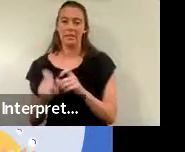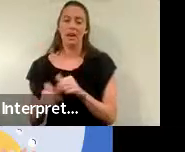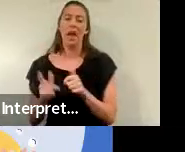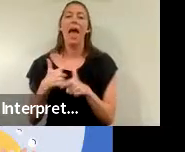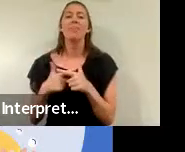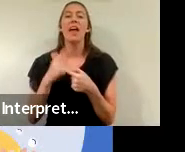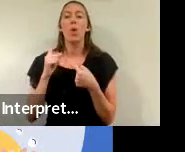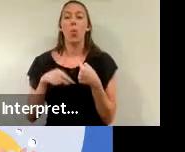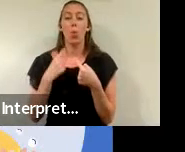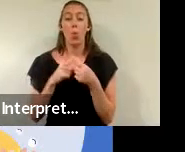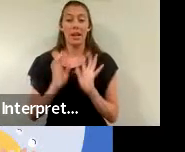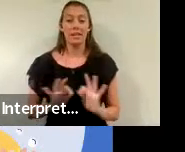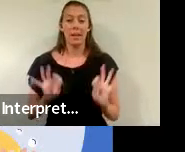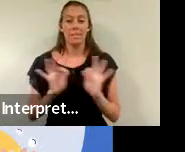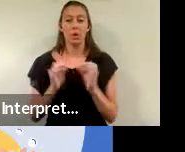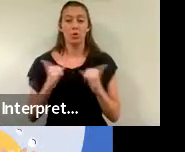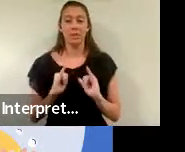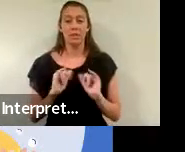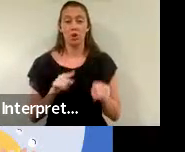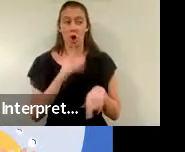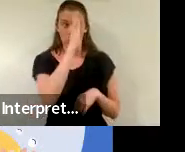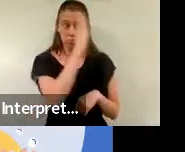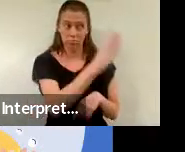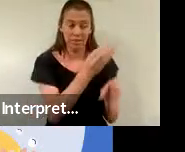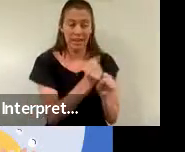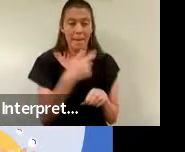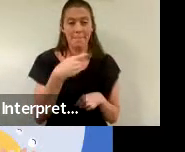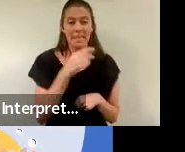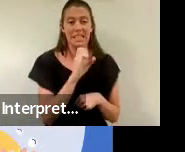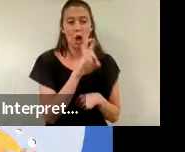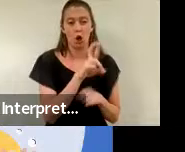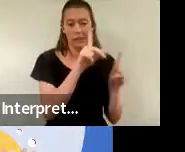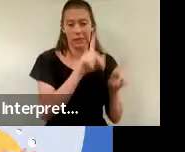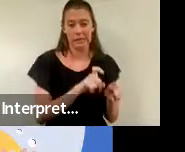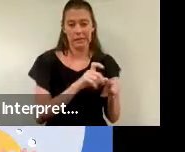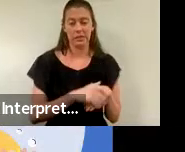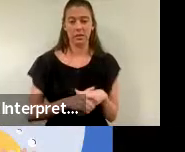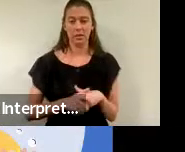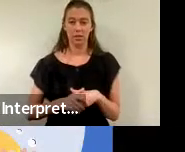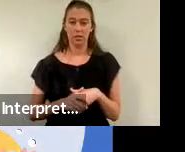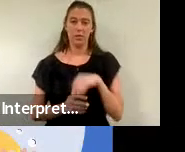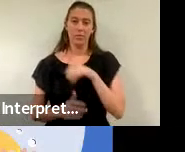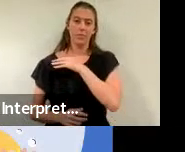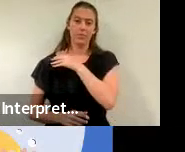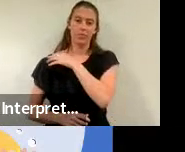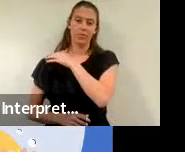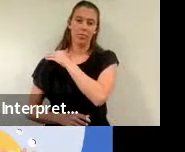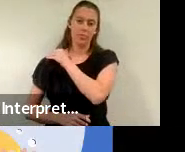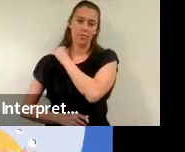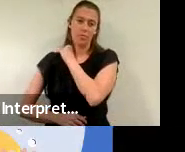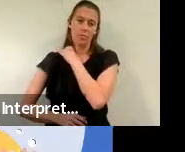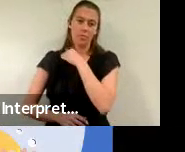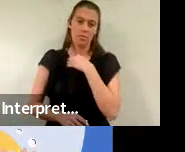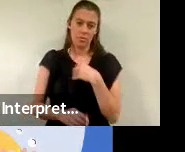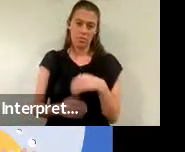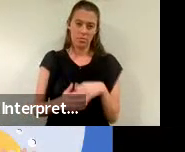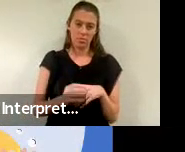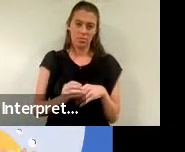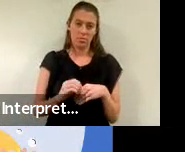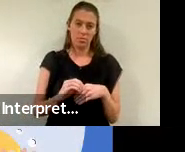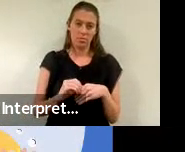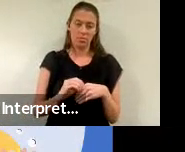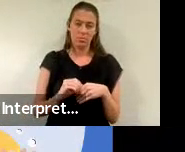I think we can go to next slide. There is the I don't have COVID comment at the bottom of that slide. I think that is an